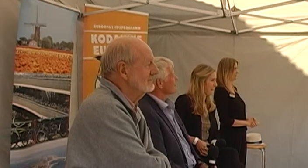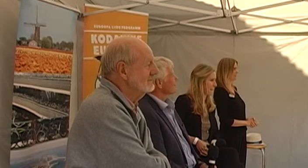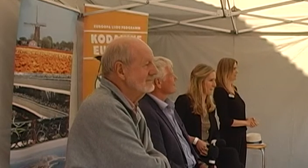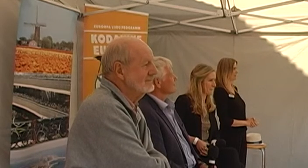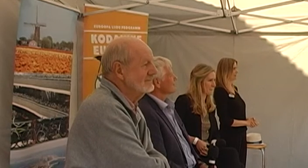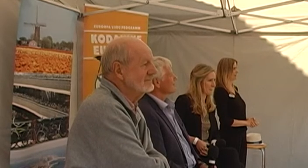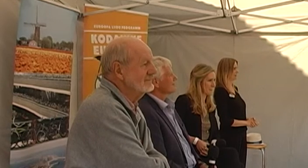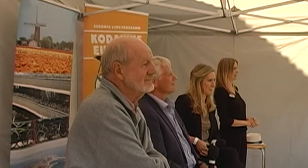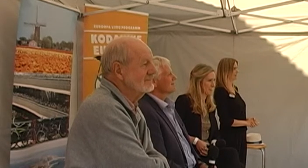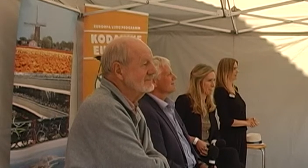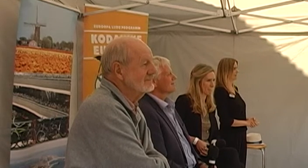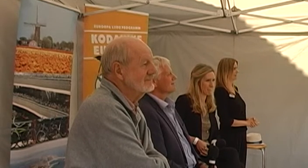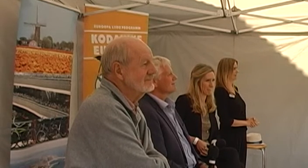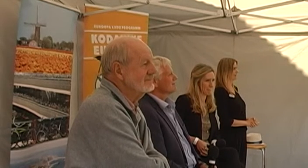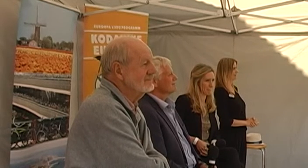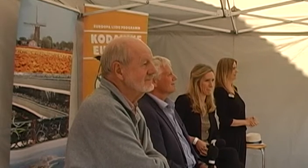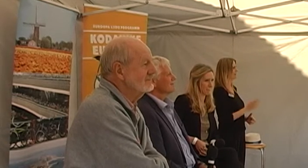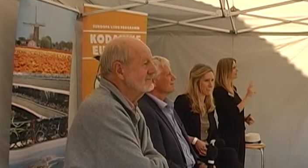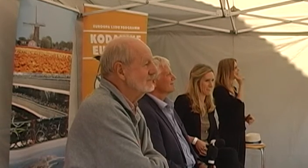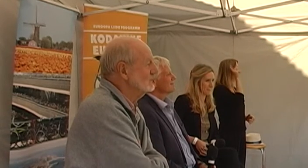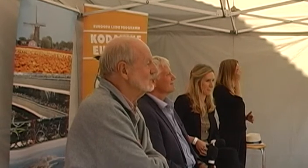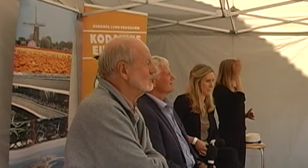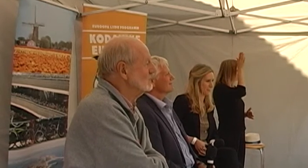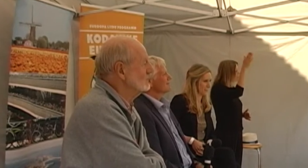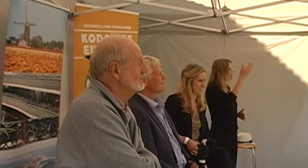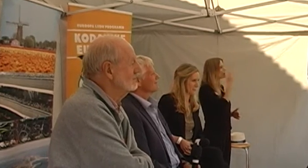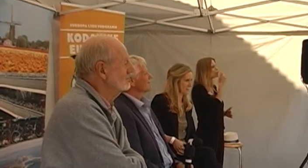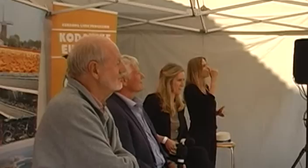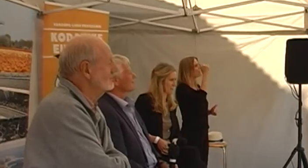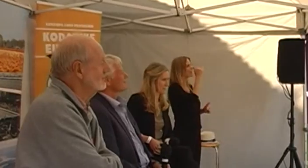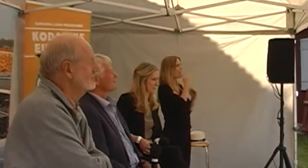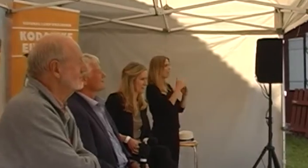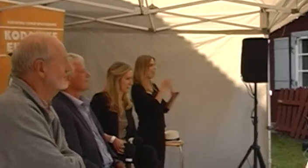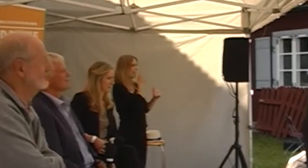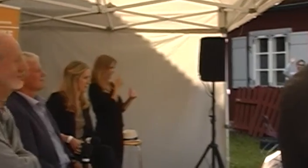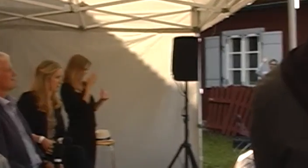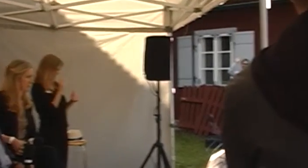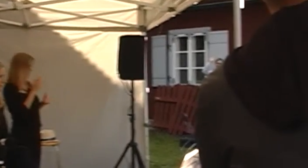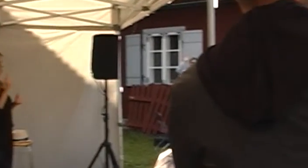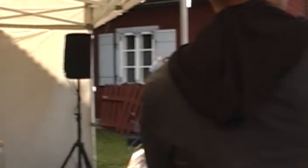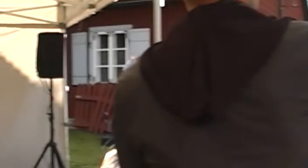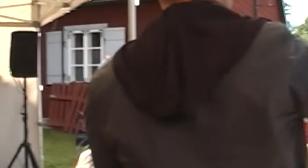How many of you think we will be a Nordic country even if we're not there now?